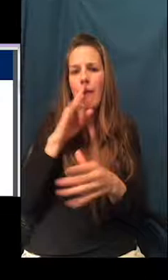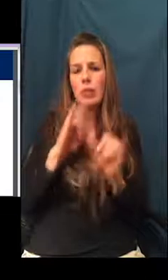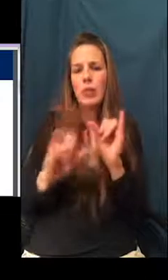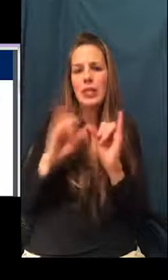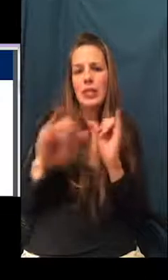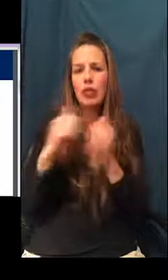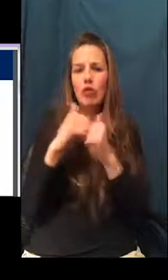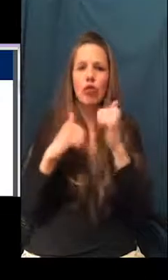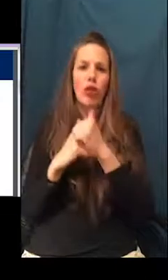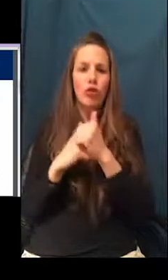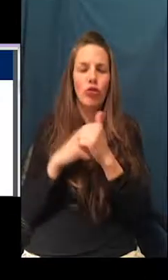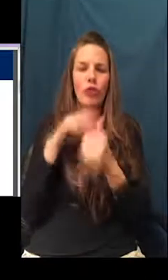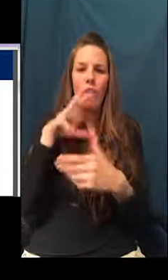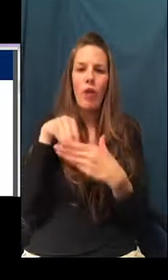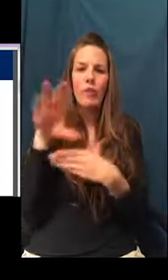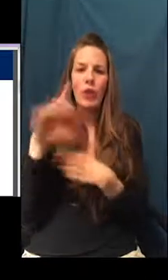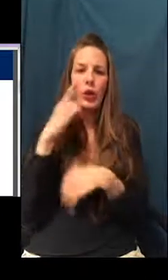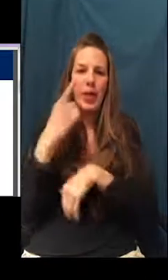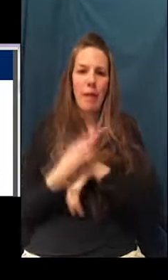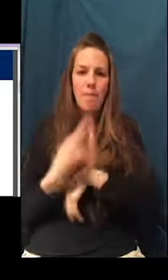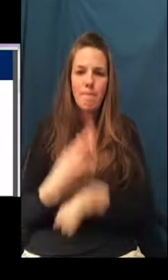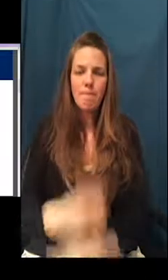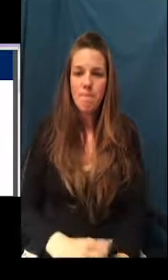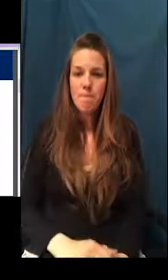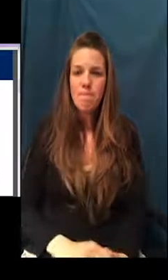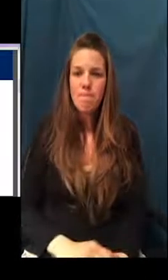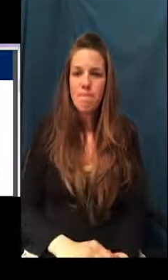in their day.